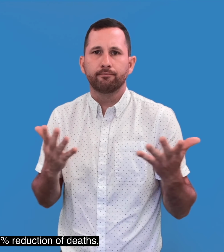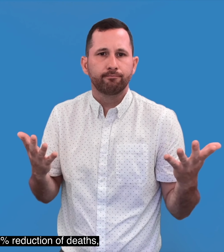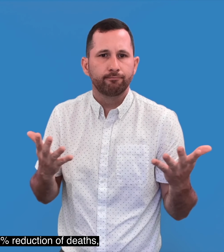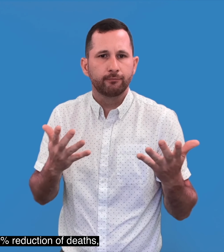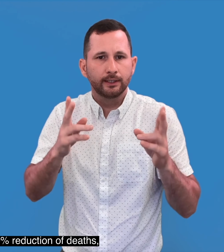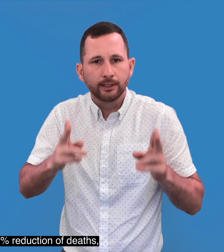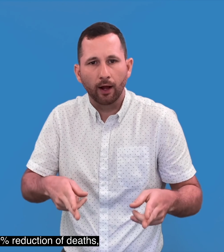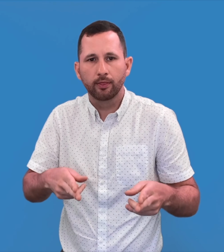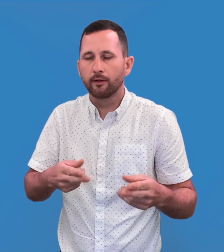of deaths,